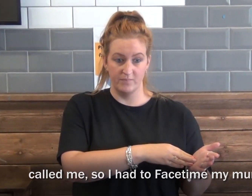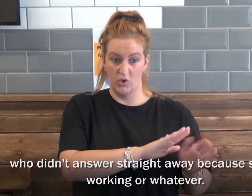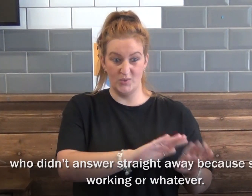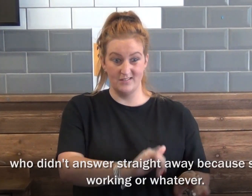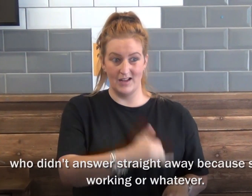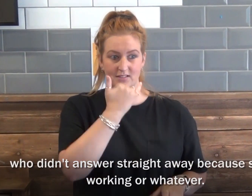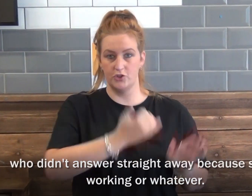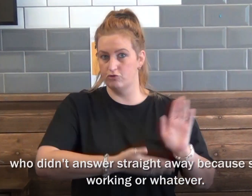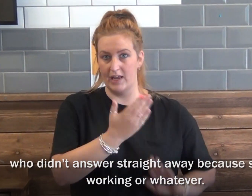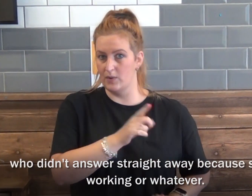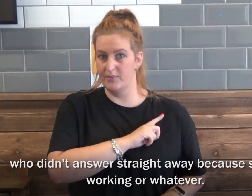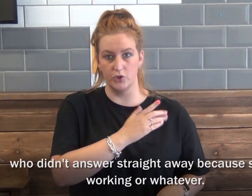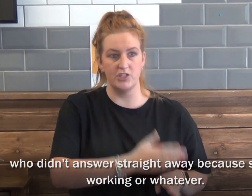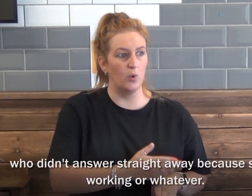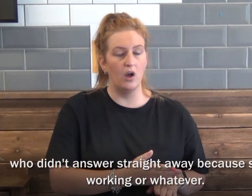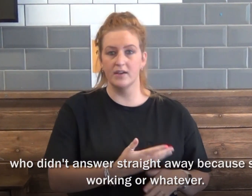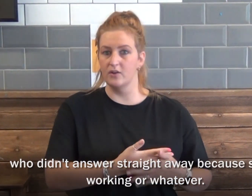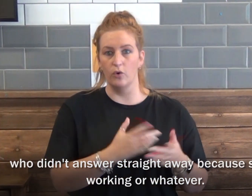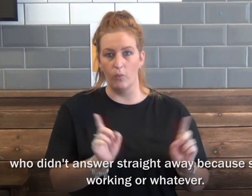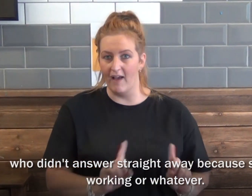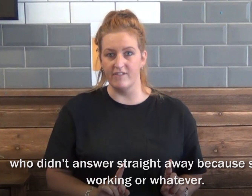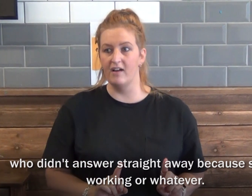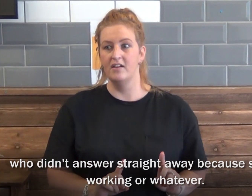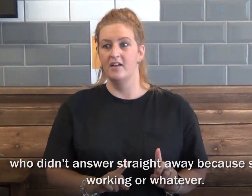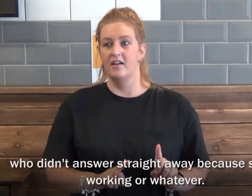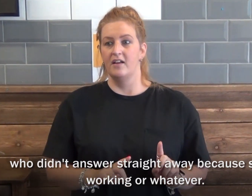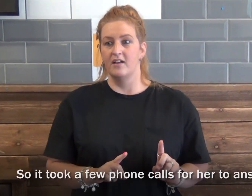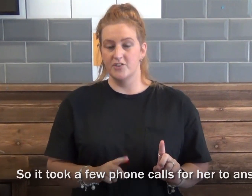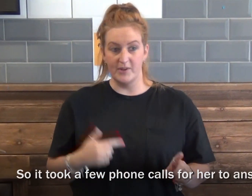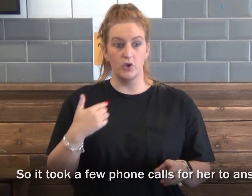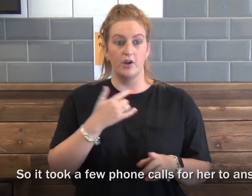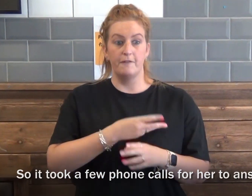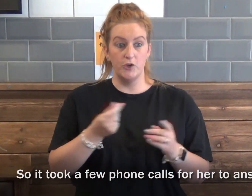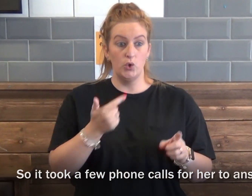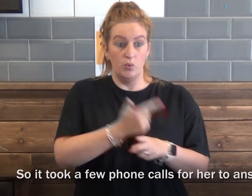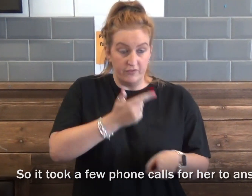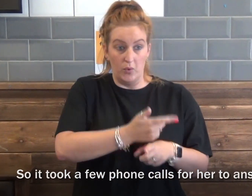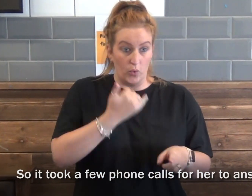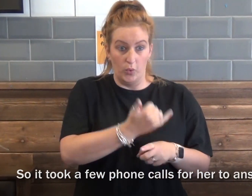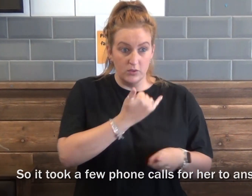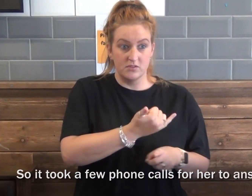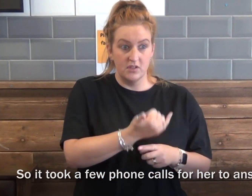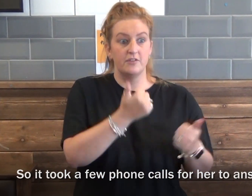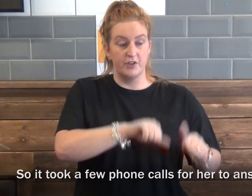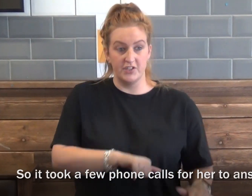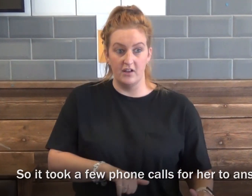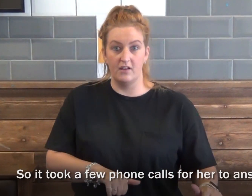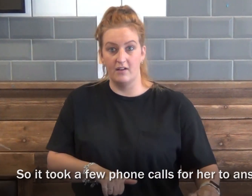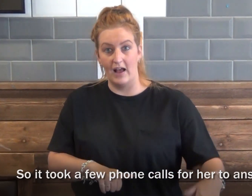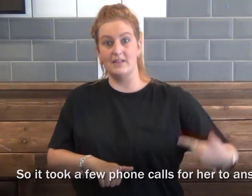who didn't answer straight away because she's working or whatever. So it took a few phone calls for her to